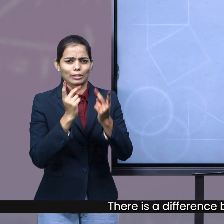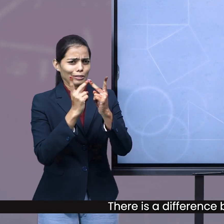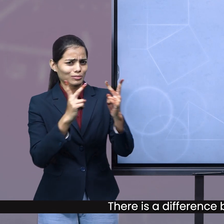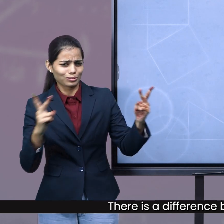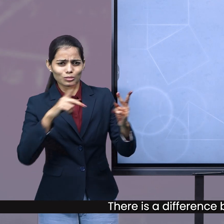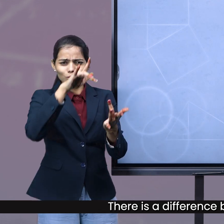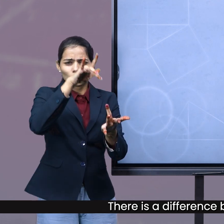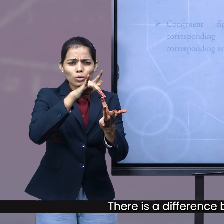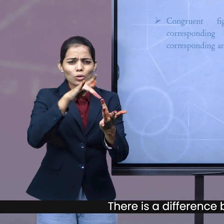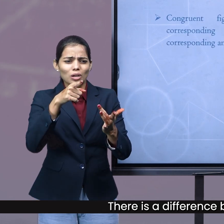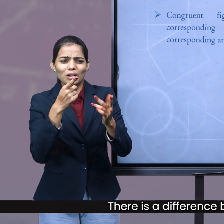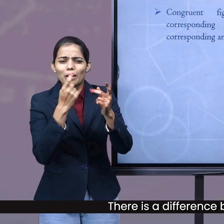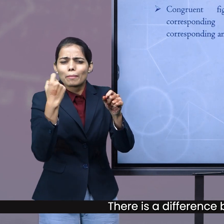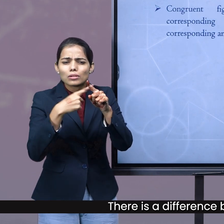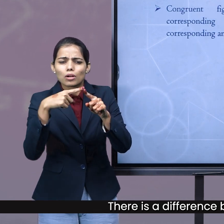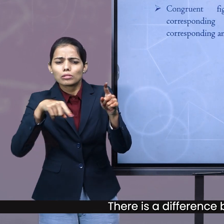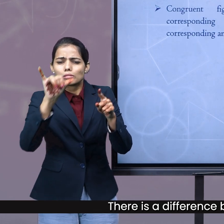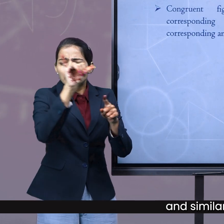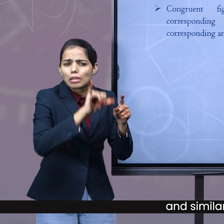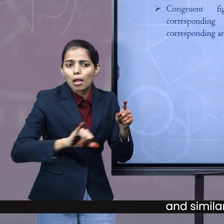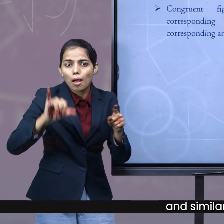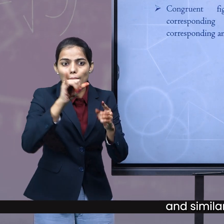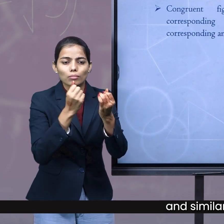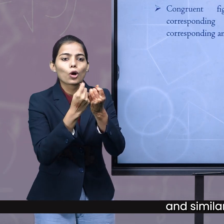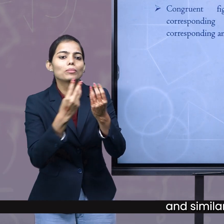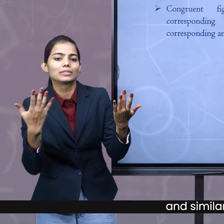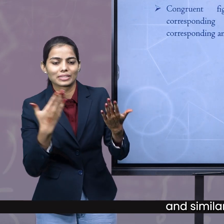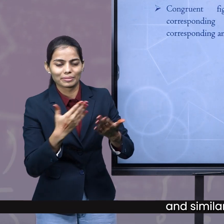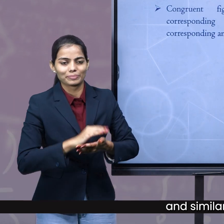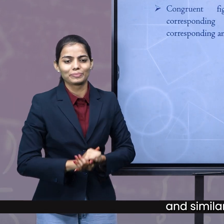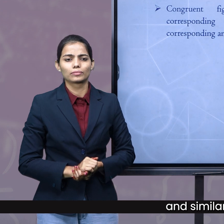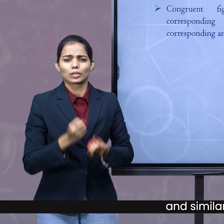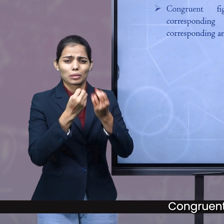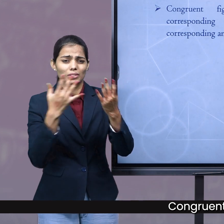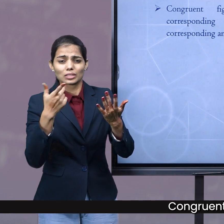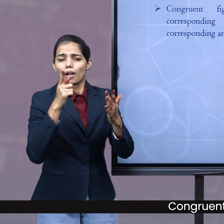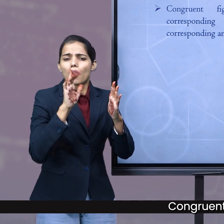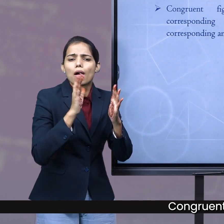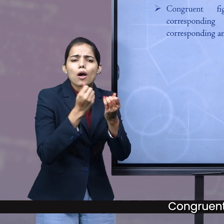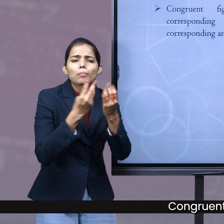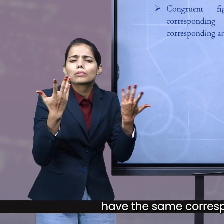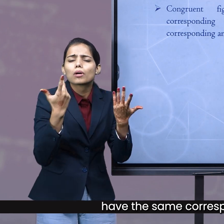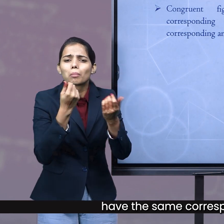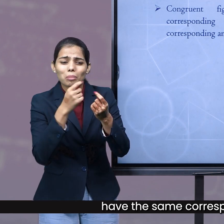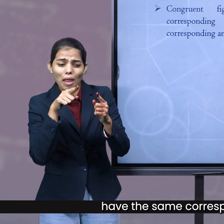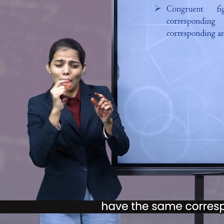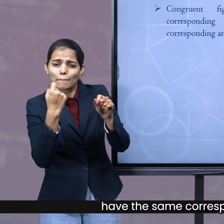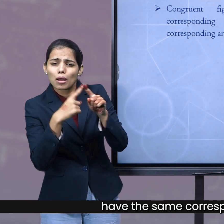There is a difference between congruent and similar figures. Congruent figures have the same